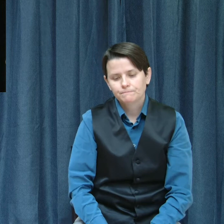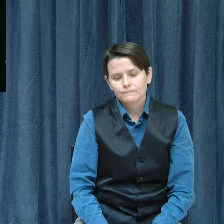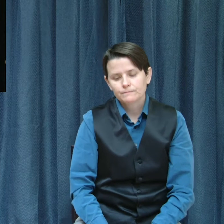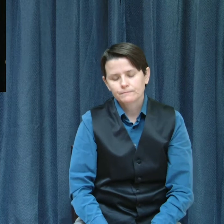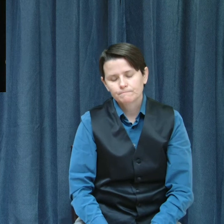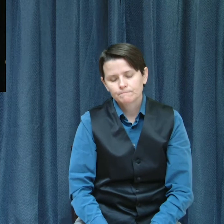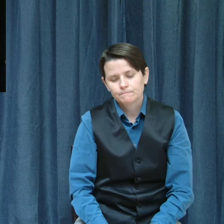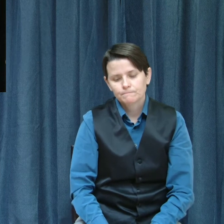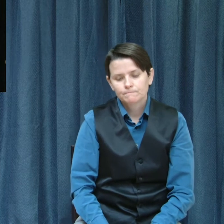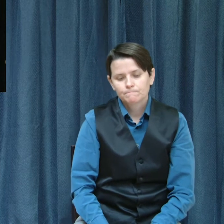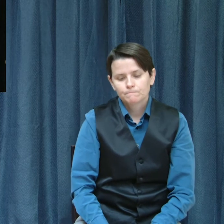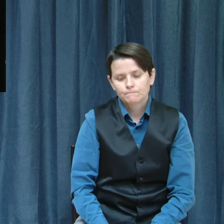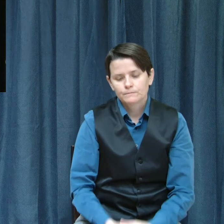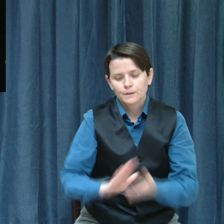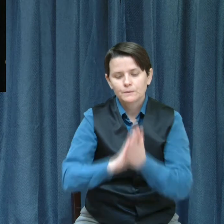Become curious.